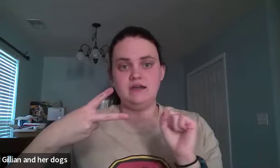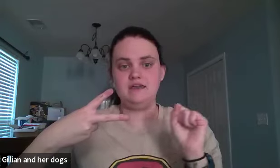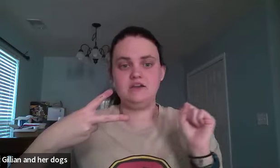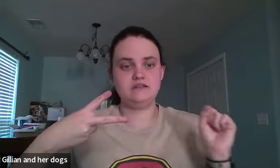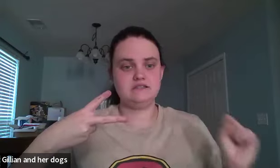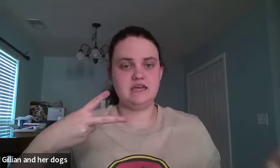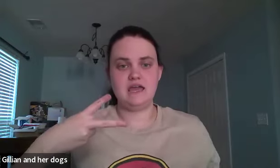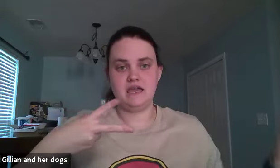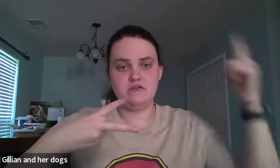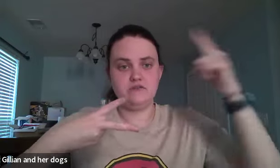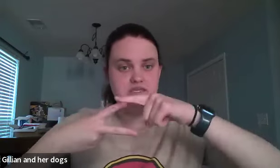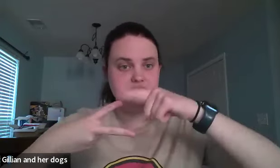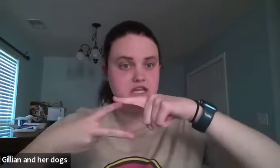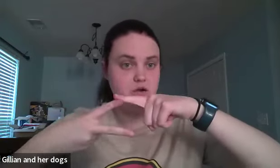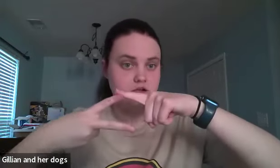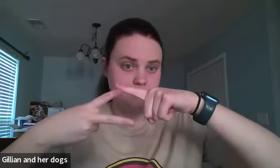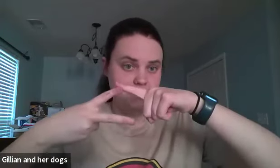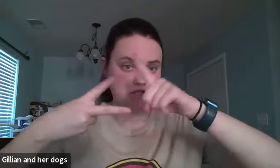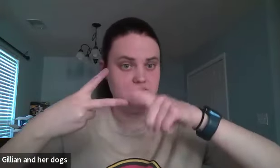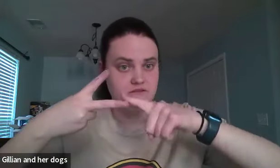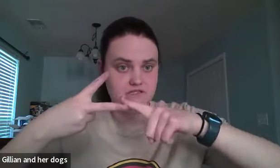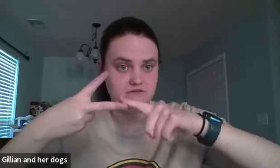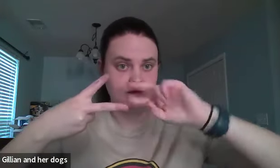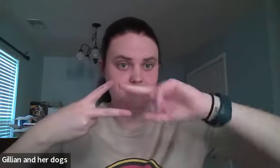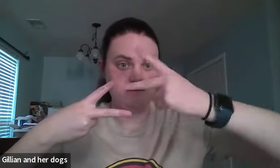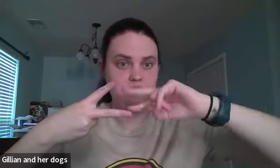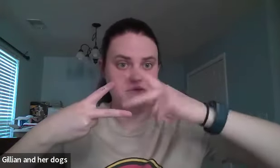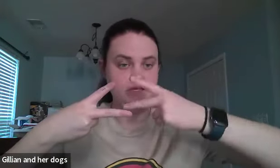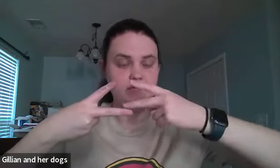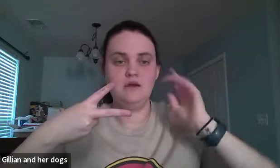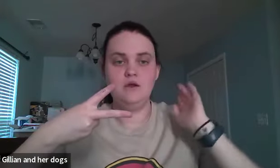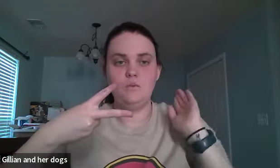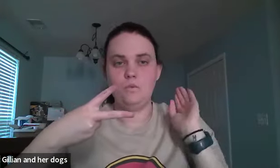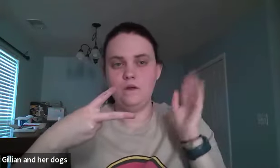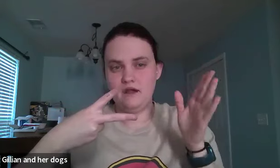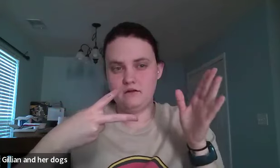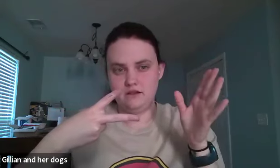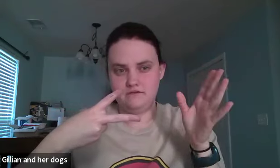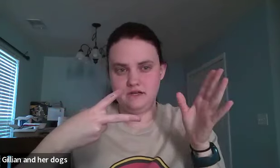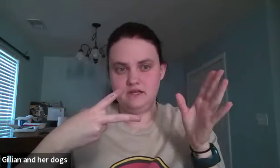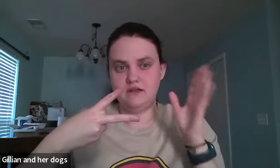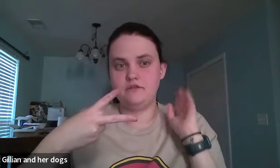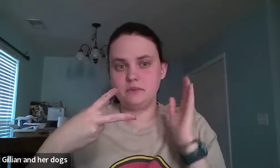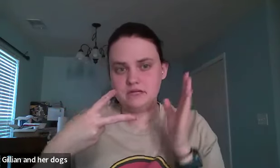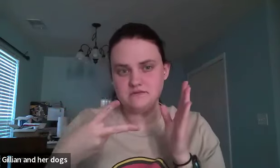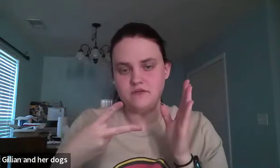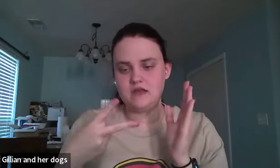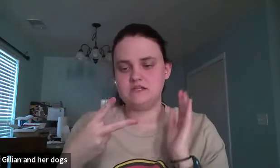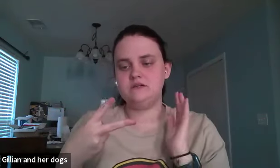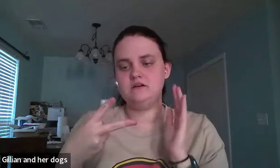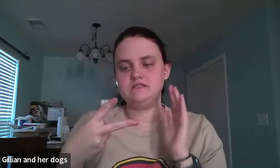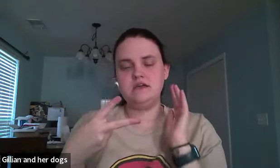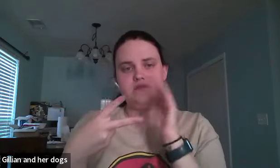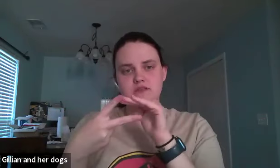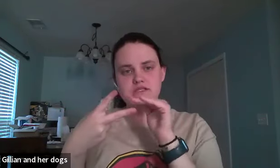I cannot say this is now occupations and this is family, like flipping it without clarifying it. And the reason for that is because this